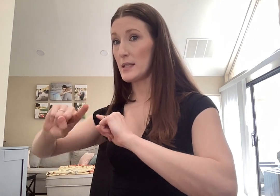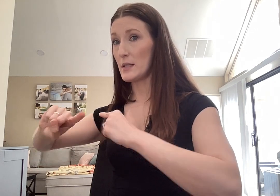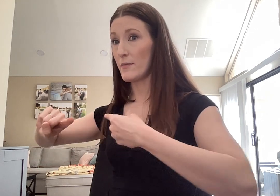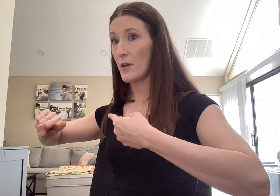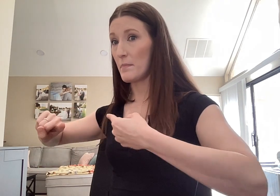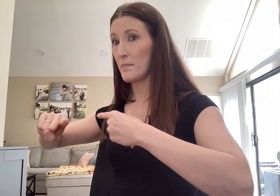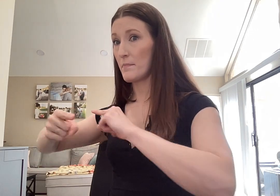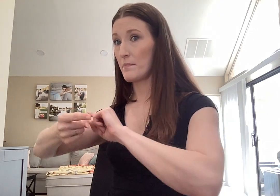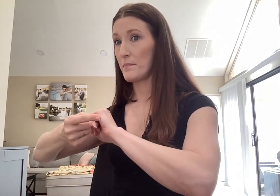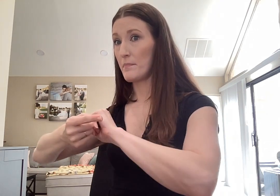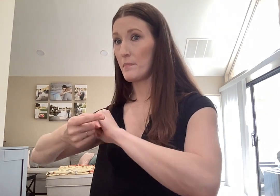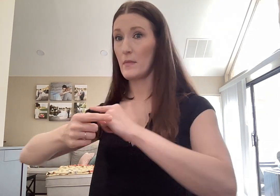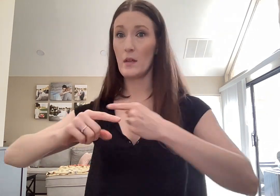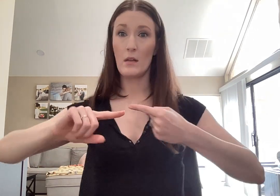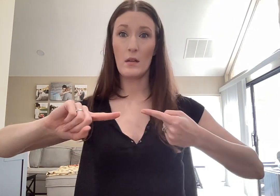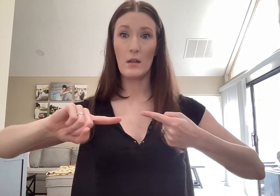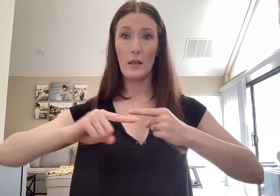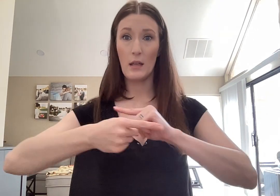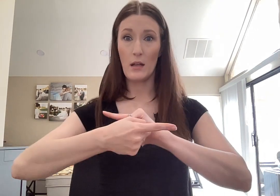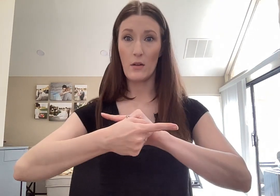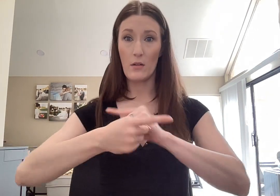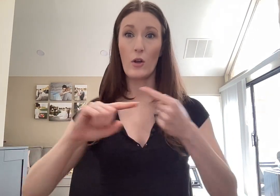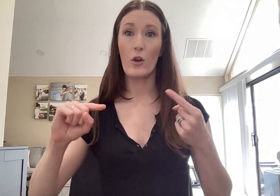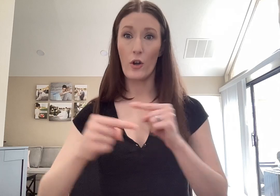in front? Here. Hurt.